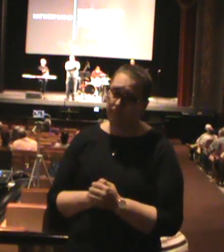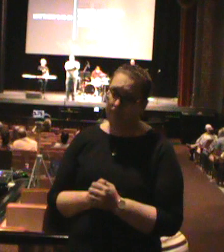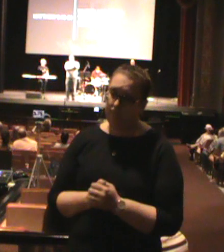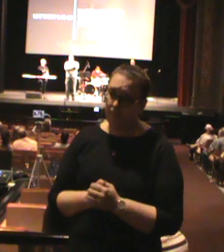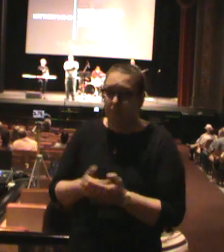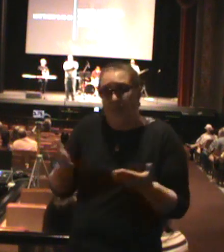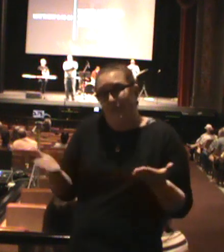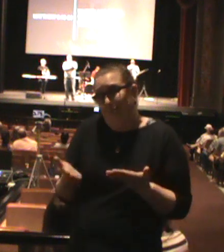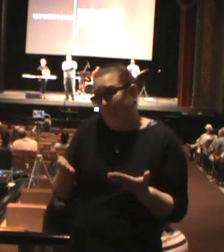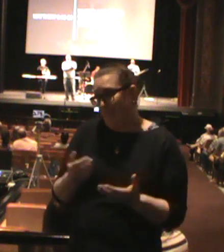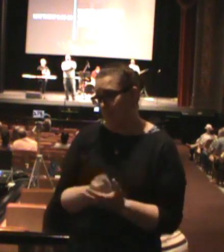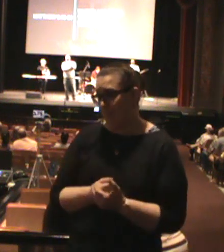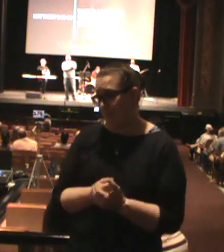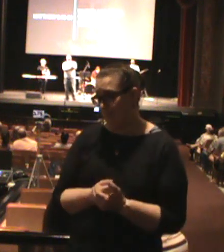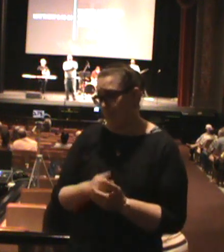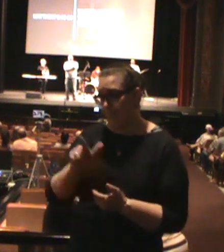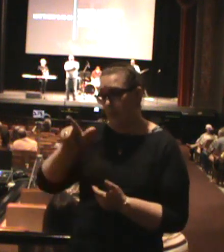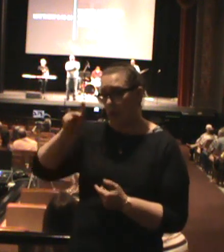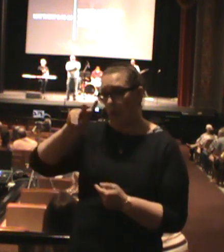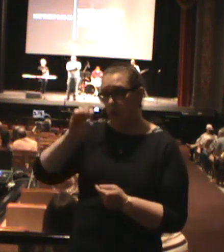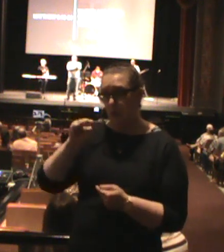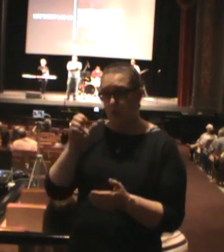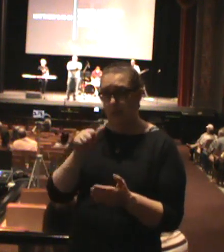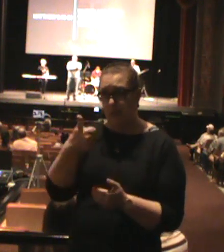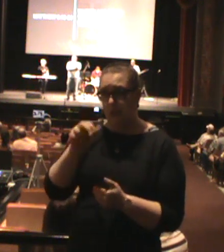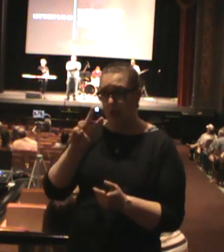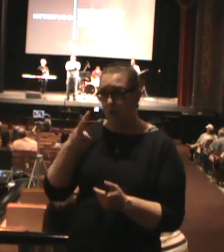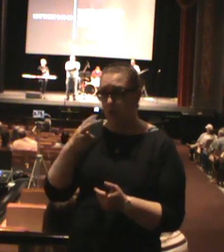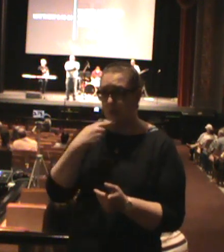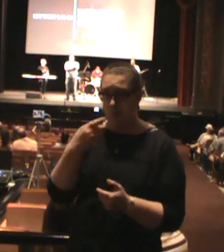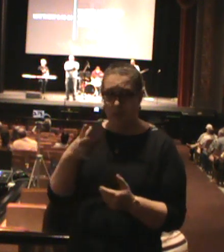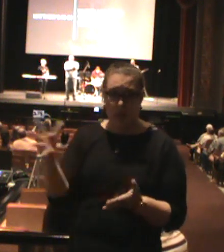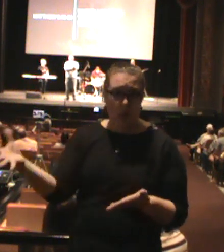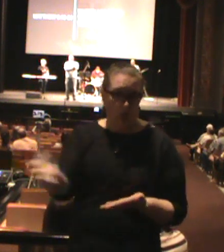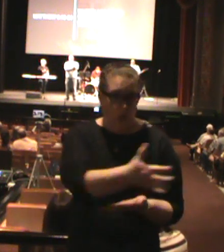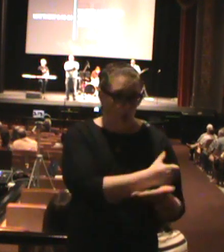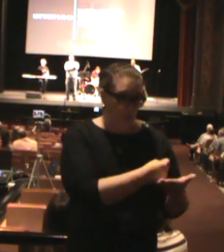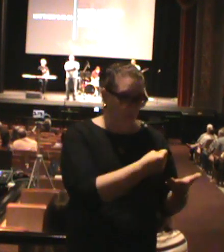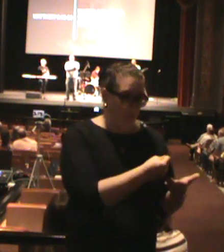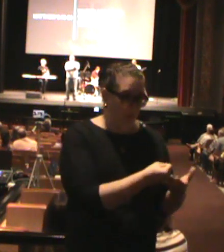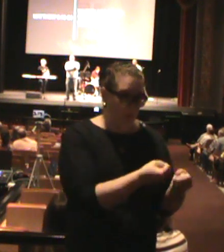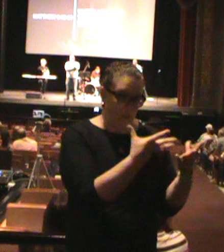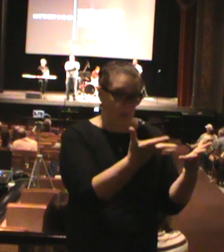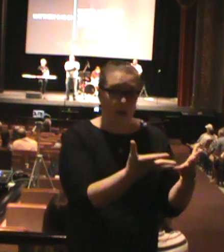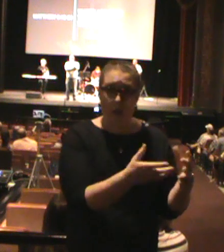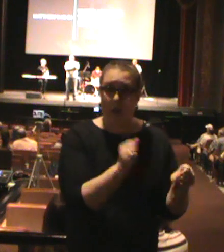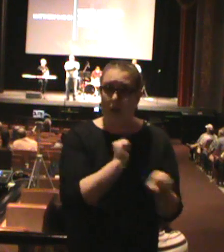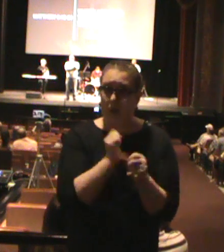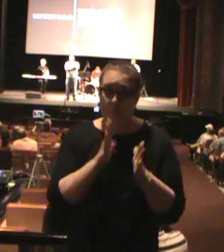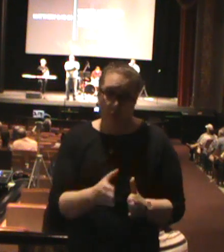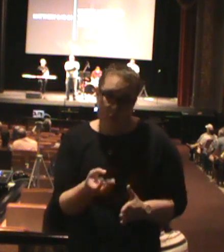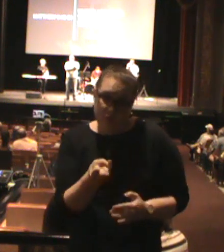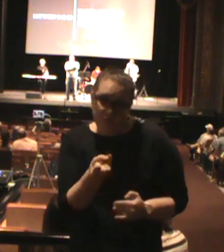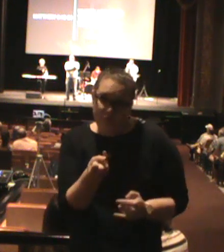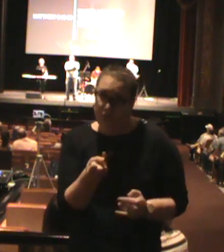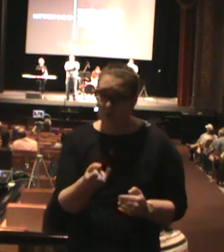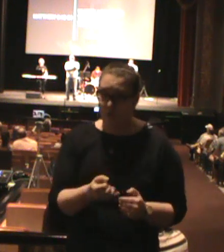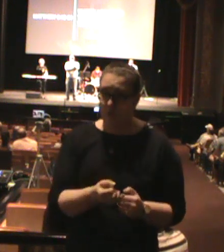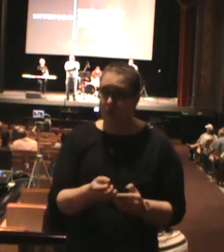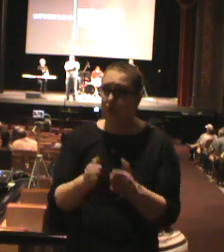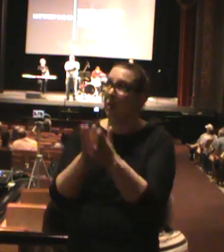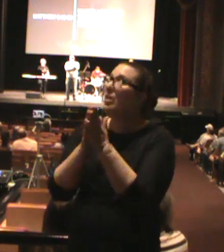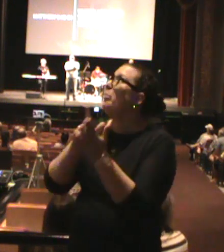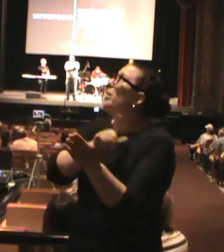So here's the deal. Luke 10:2 says it like this. The harvest is plentiful, but the laborers are few. Pray to the